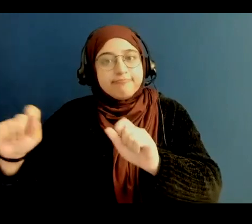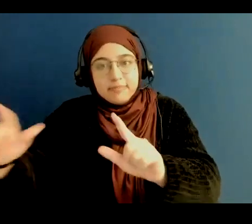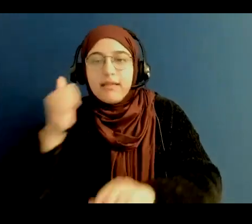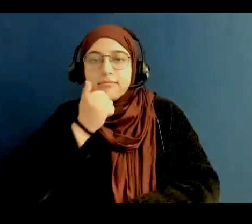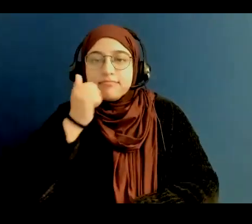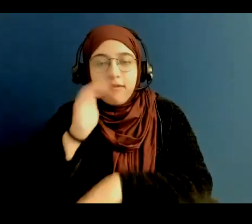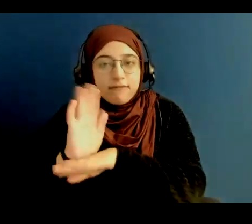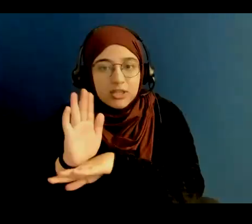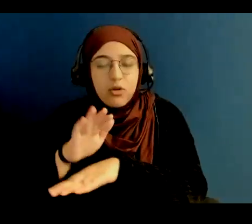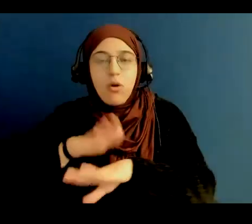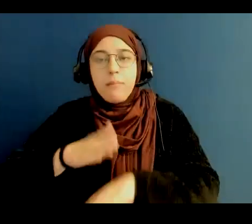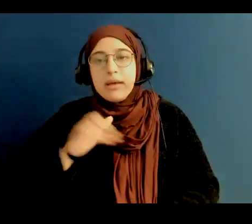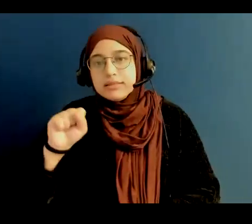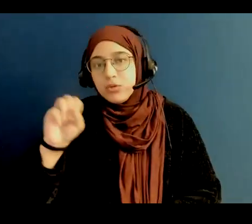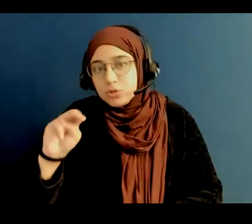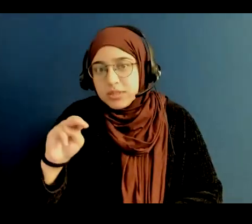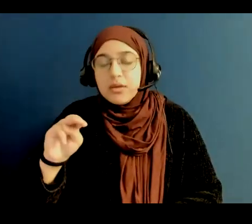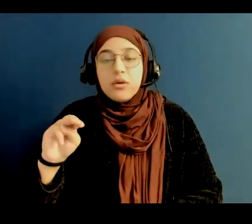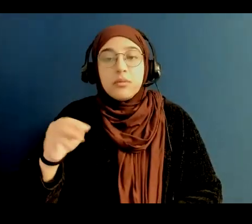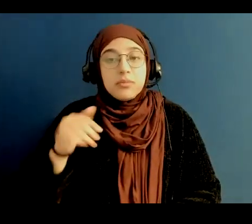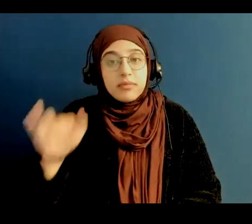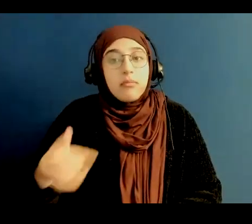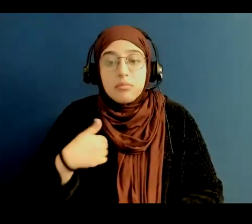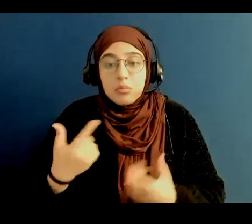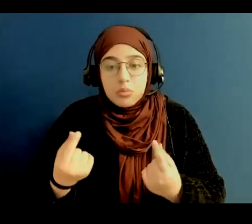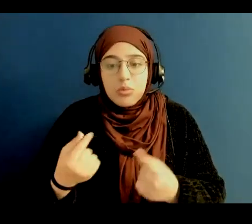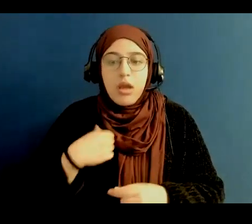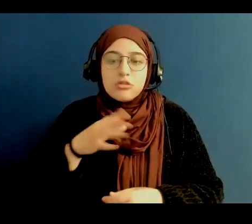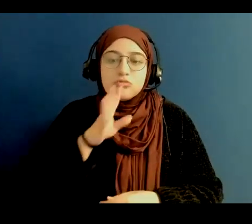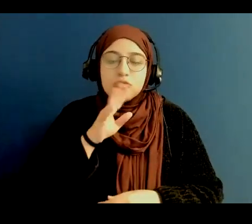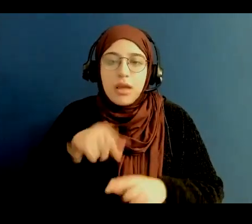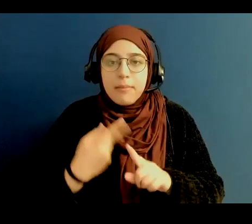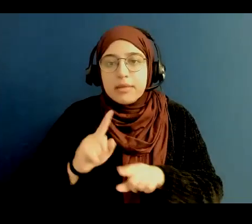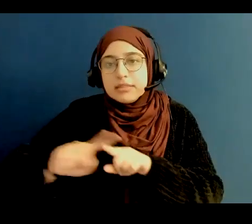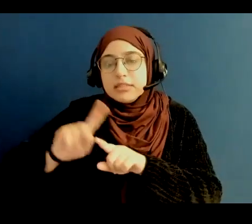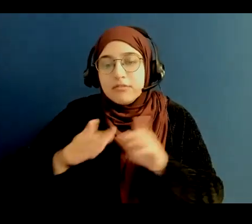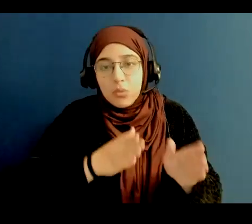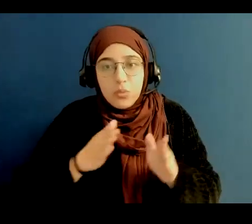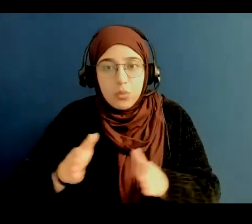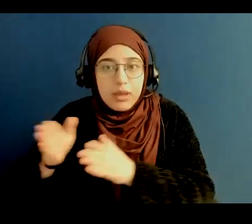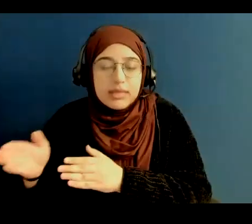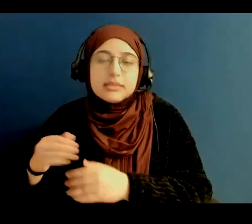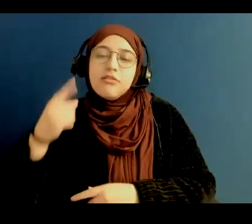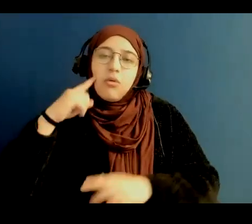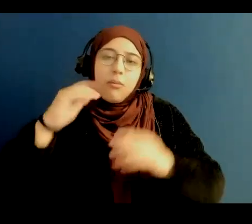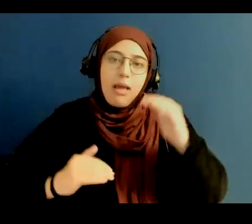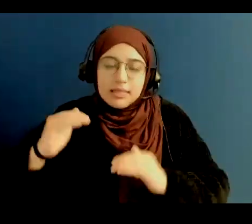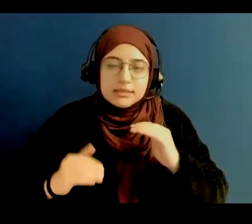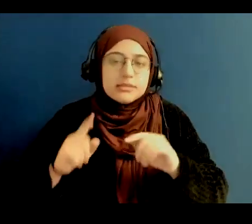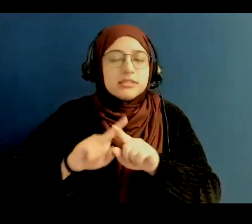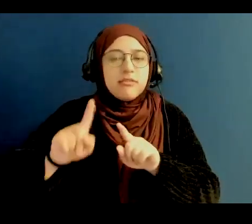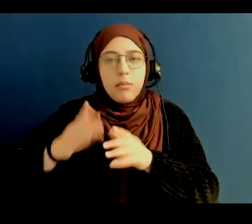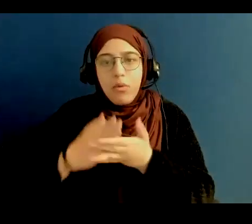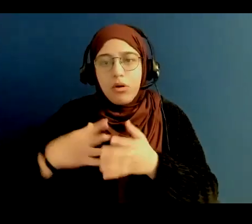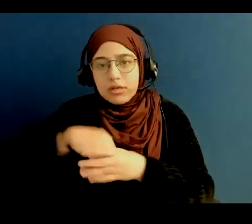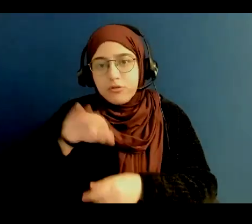I talk about the different ways in which you can balance, different aspects of your life. I